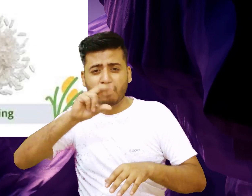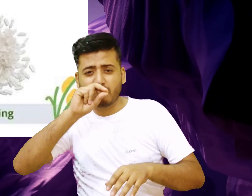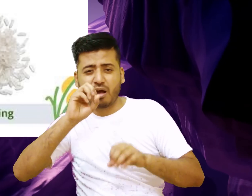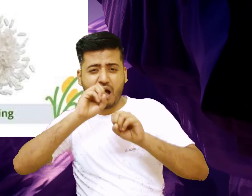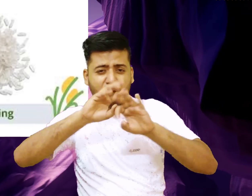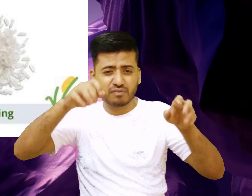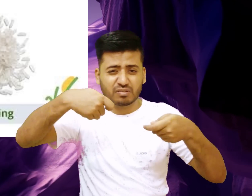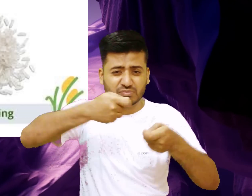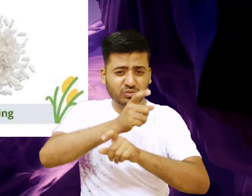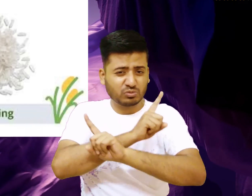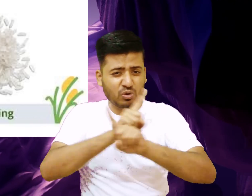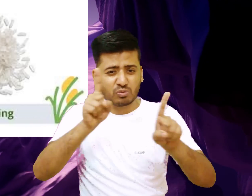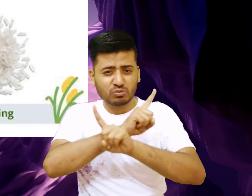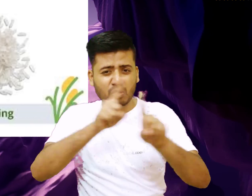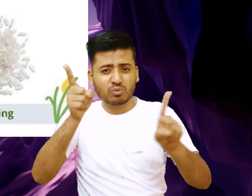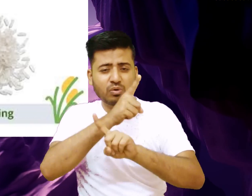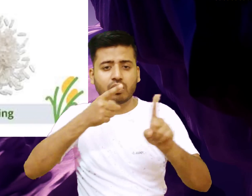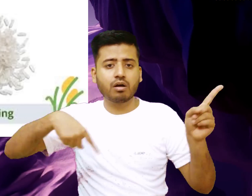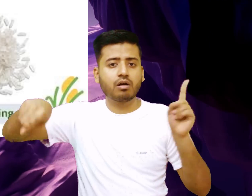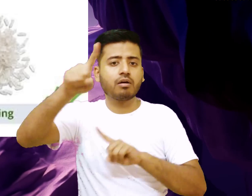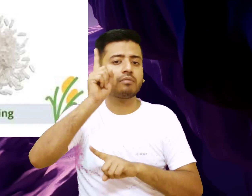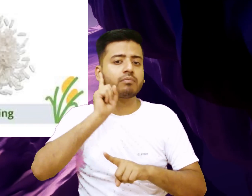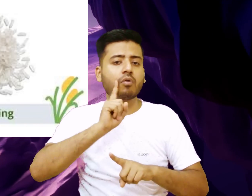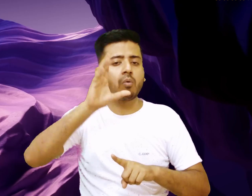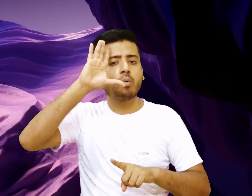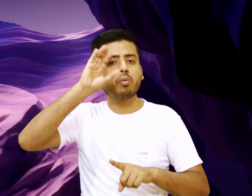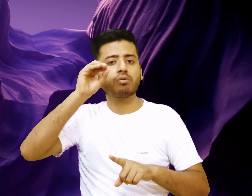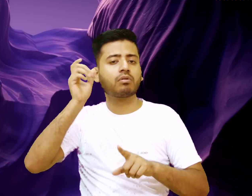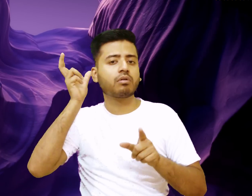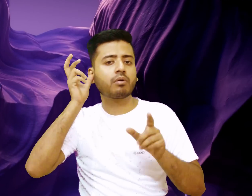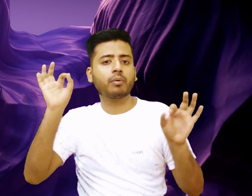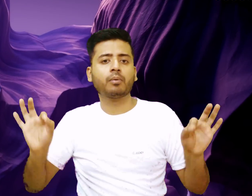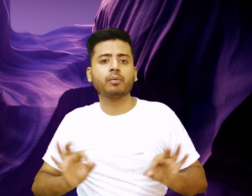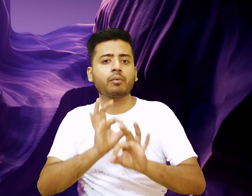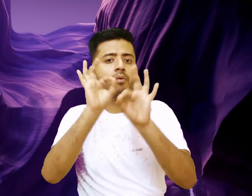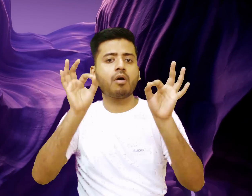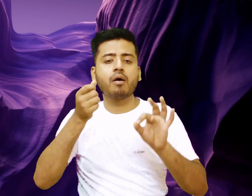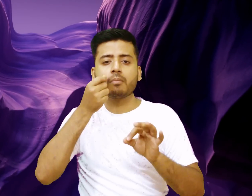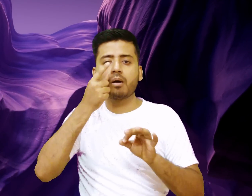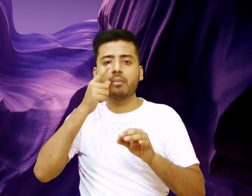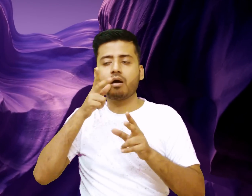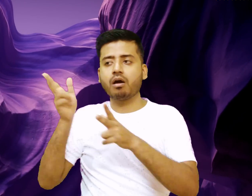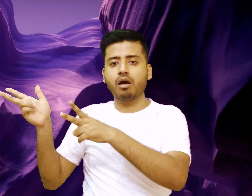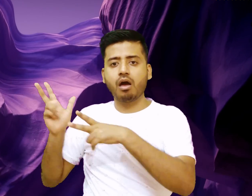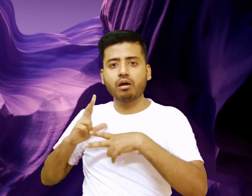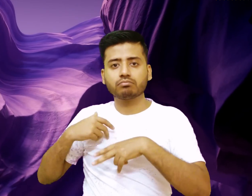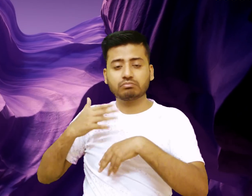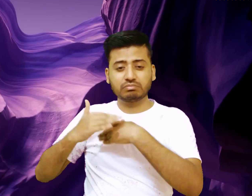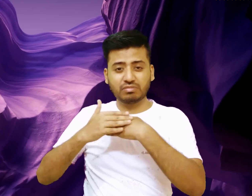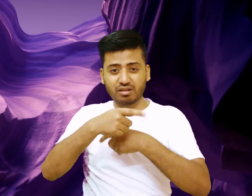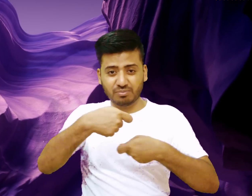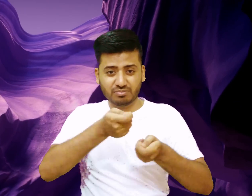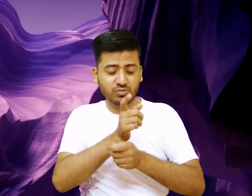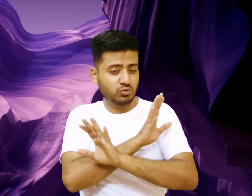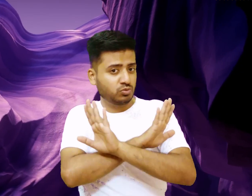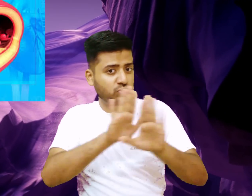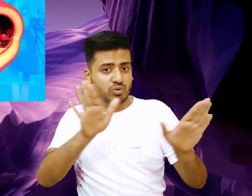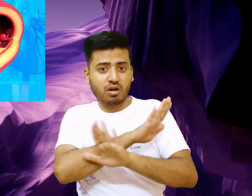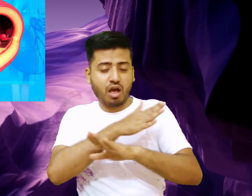blood pressure, the type of rice, white versus brown, and how it's consumed can impact blood pressure and blood sugar levels.